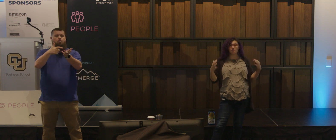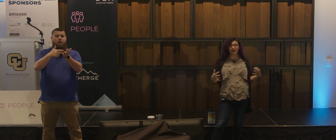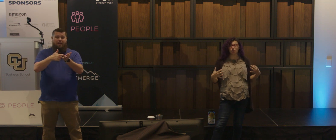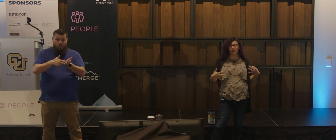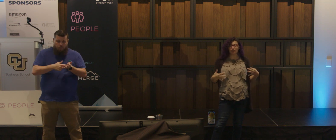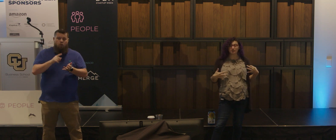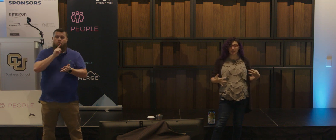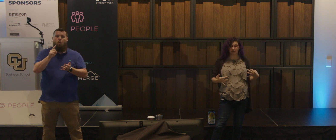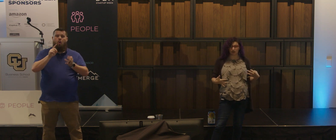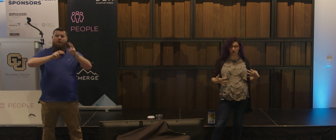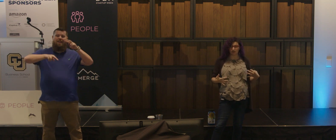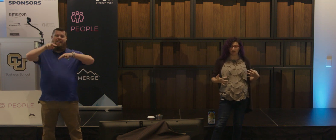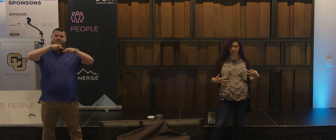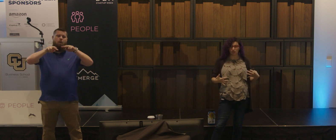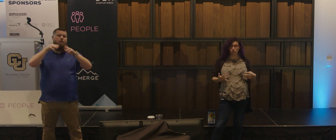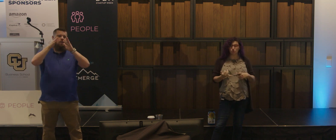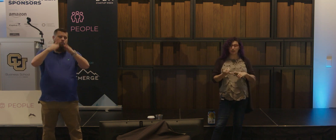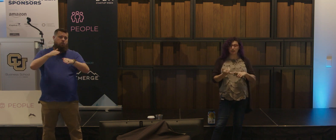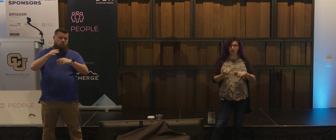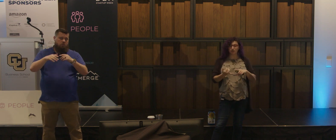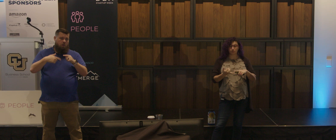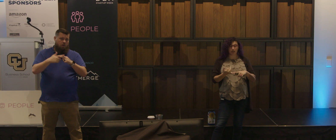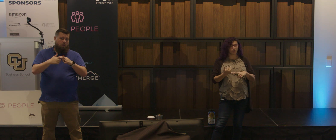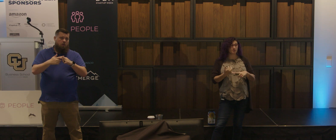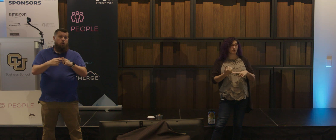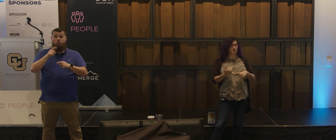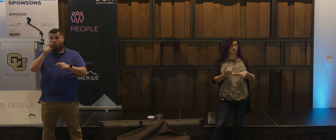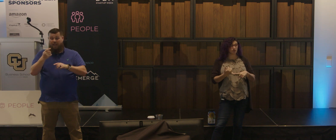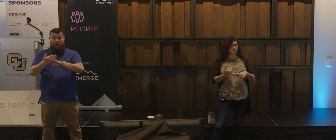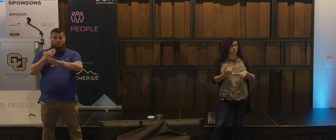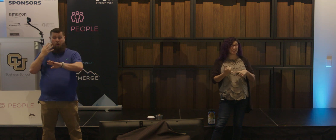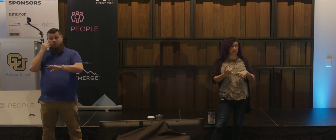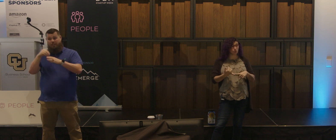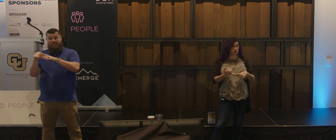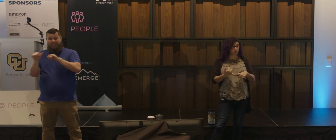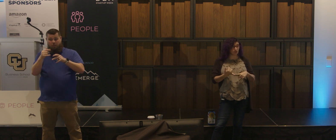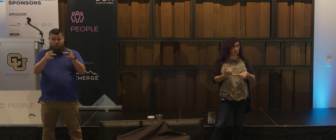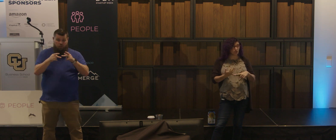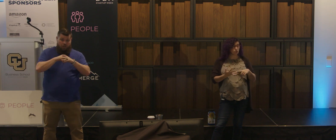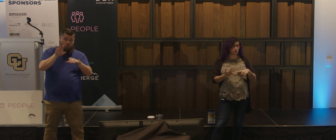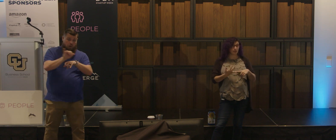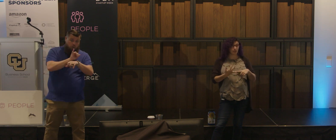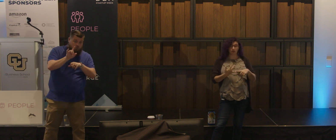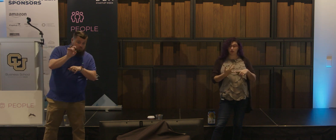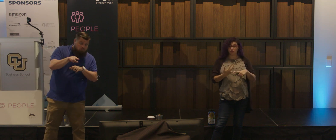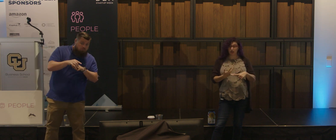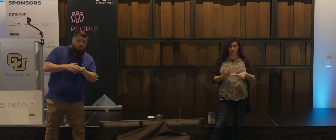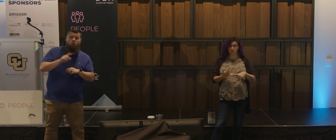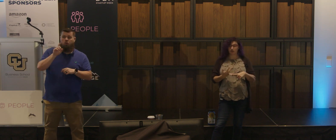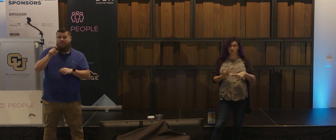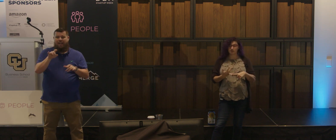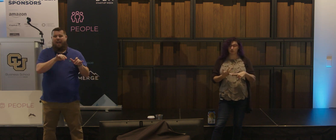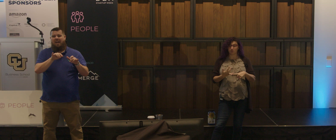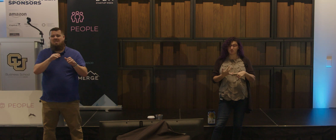are evaluating this candidate on. Do they need prior experience in a similar position in your industry? Do they need